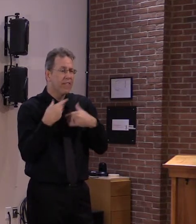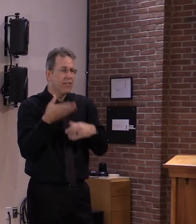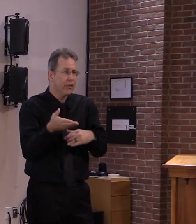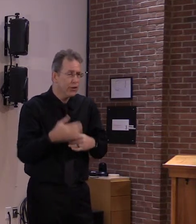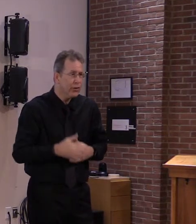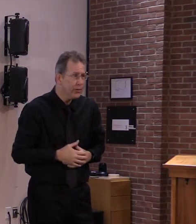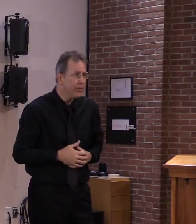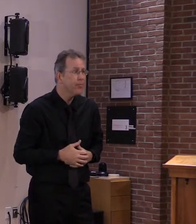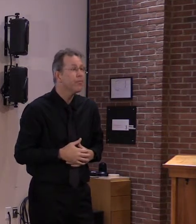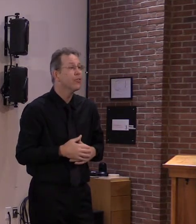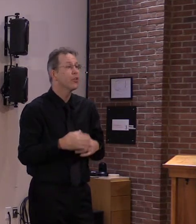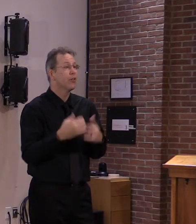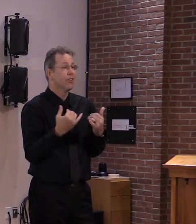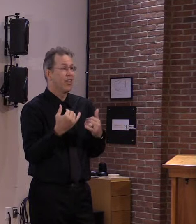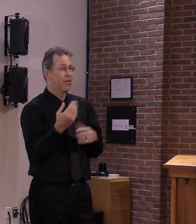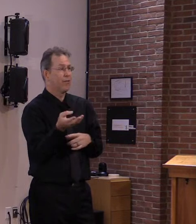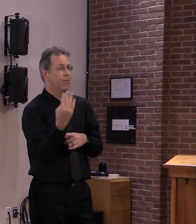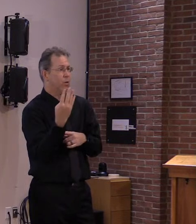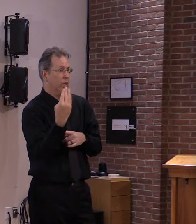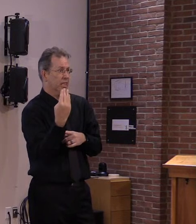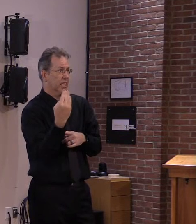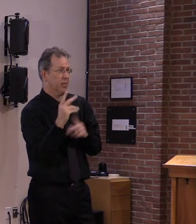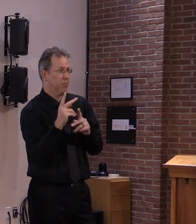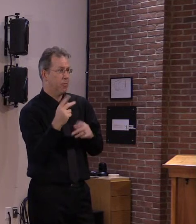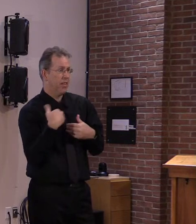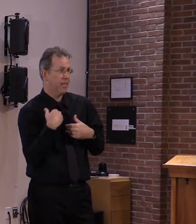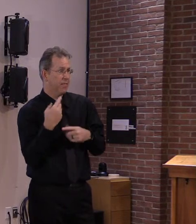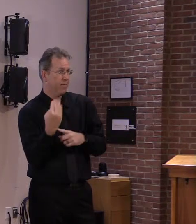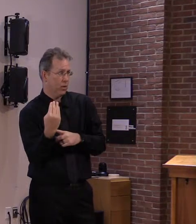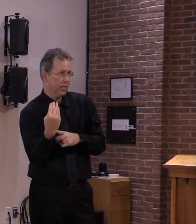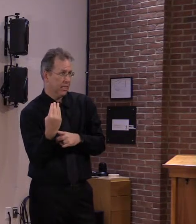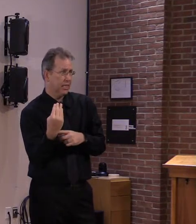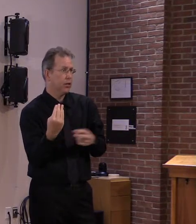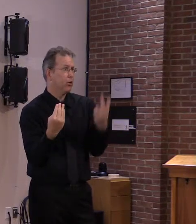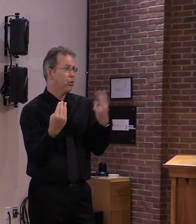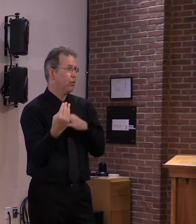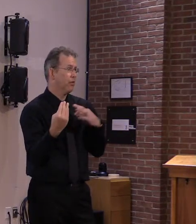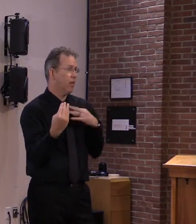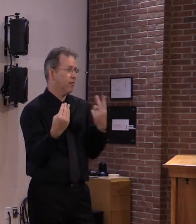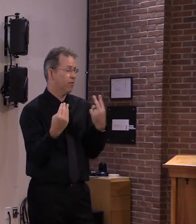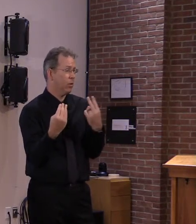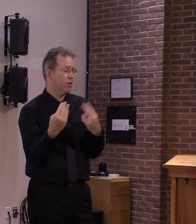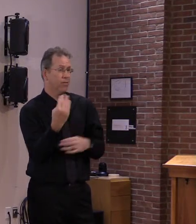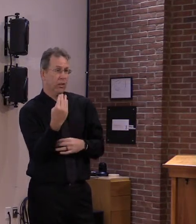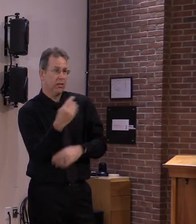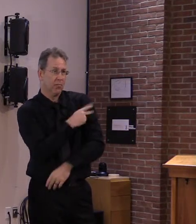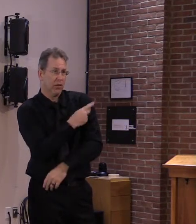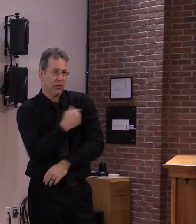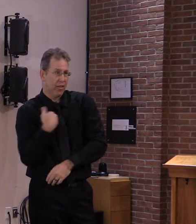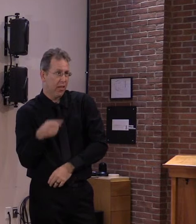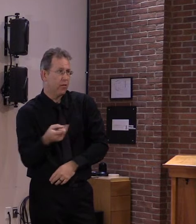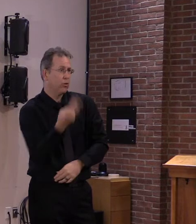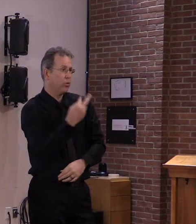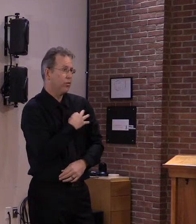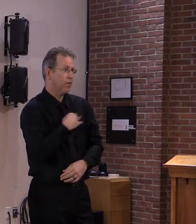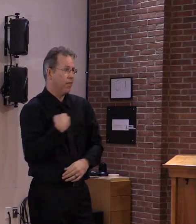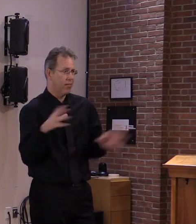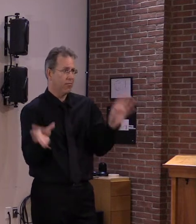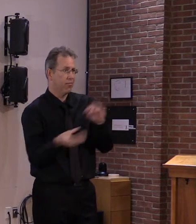be canceled this year. NAEP, which is sometimes referred to as the nation's report card, is the one assessment that is administered in all